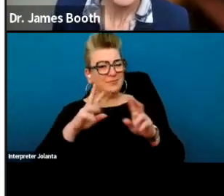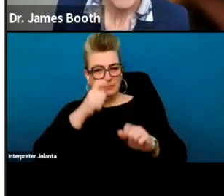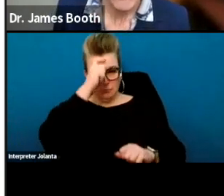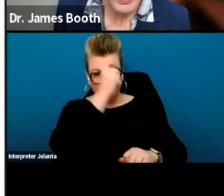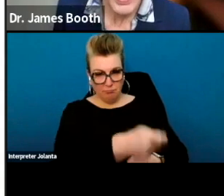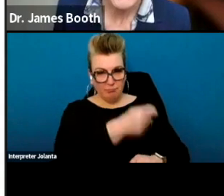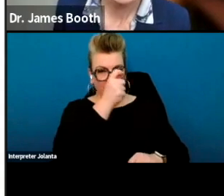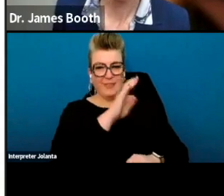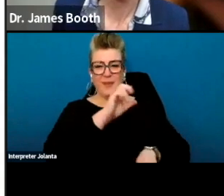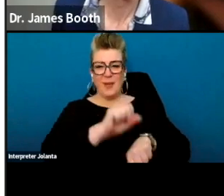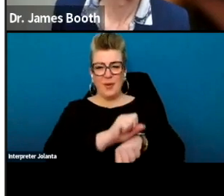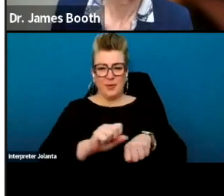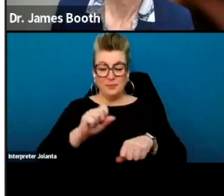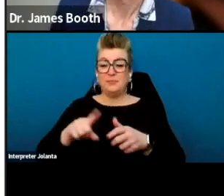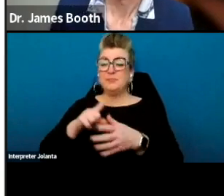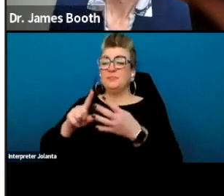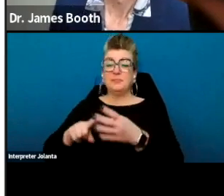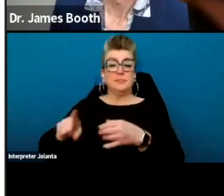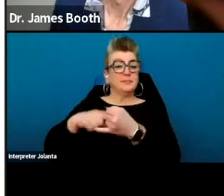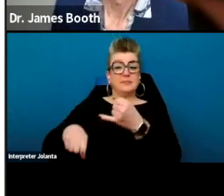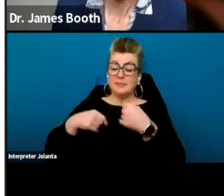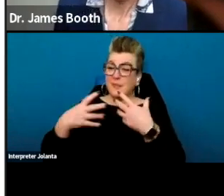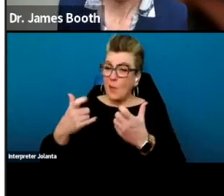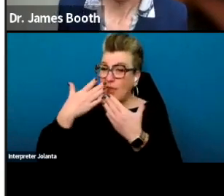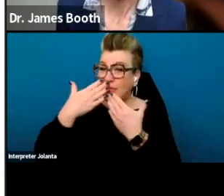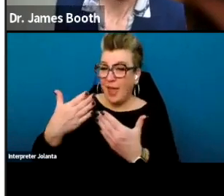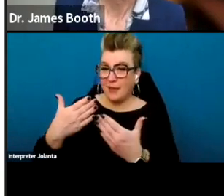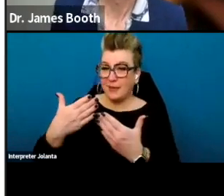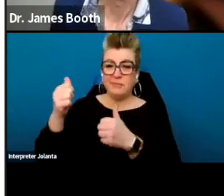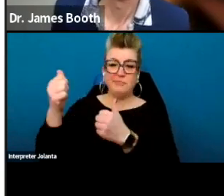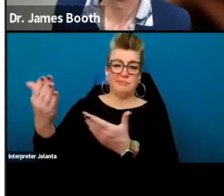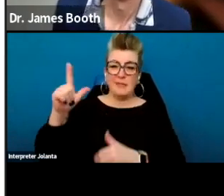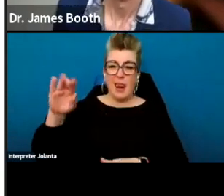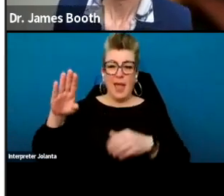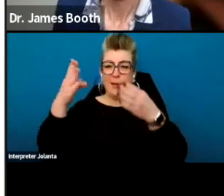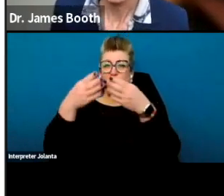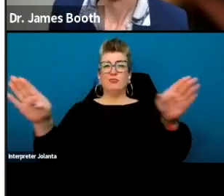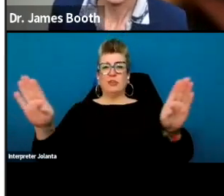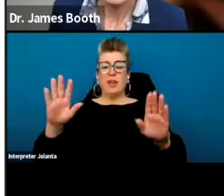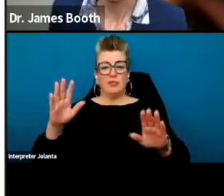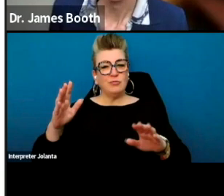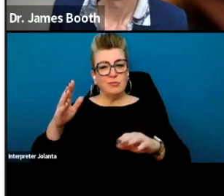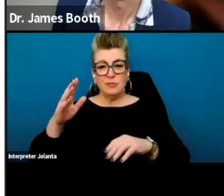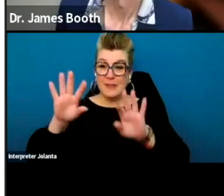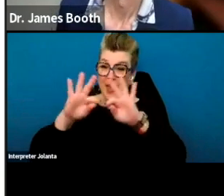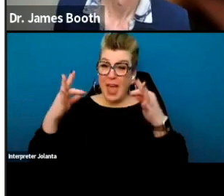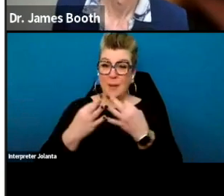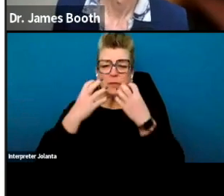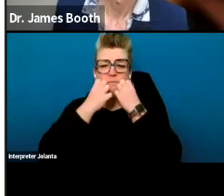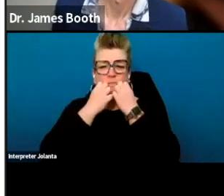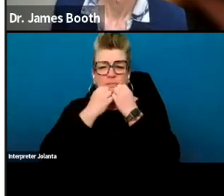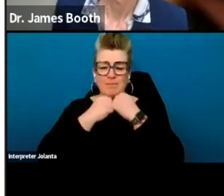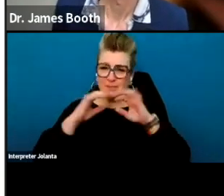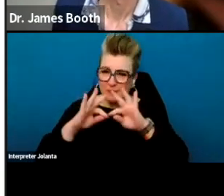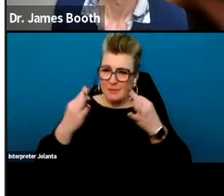acknowledgement. And then finally, I'd just like to thank the lab in general, particularly the families